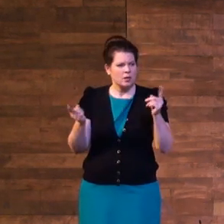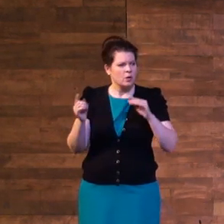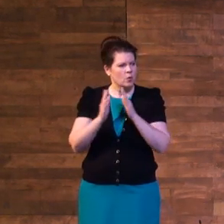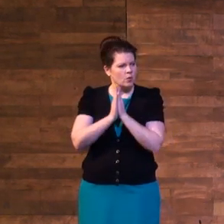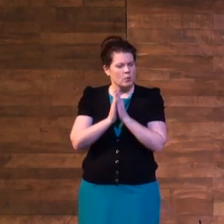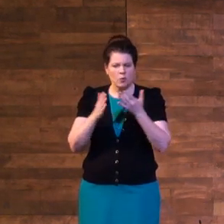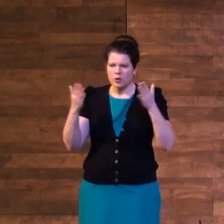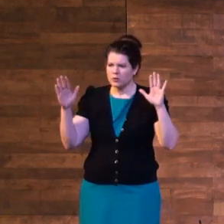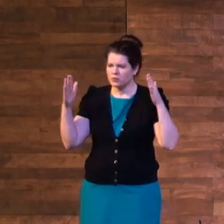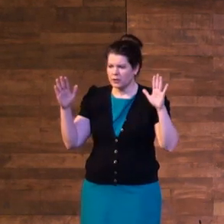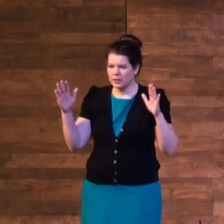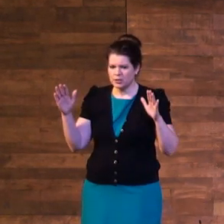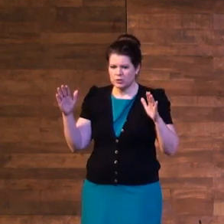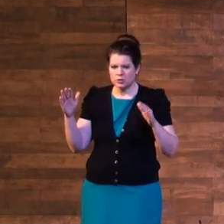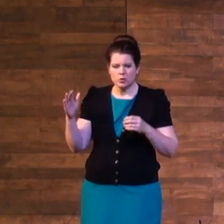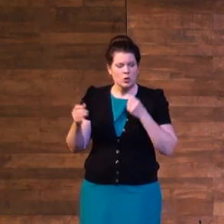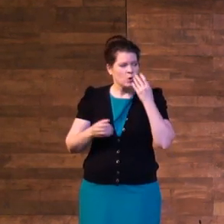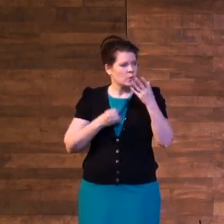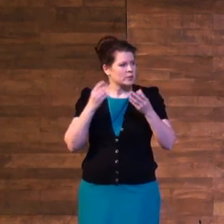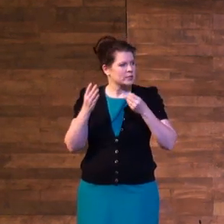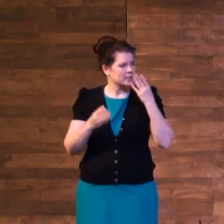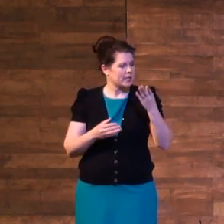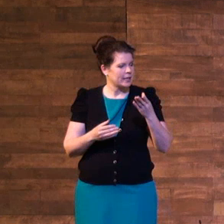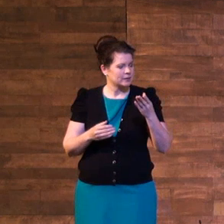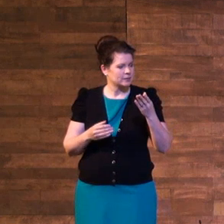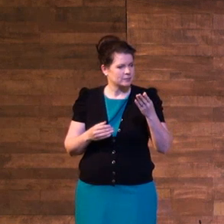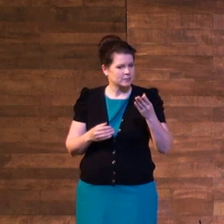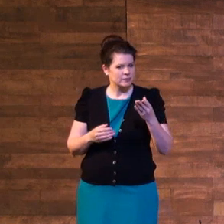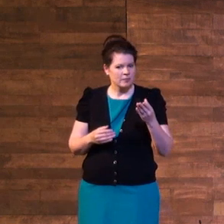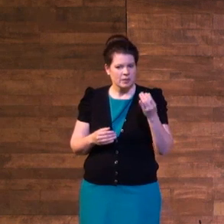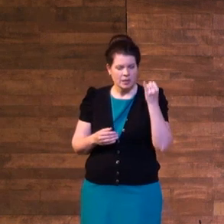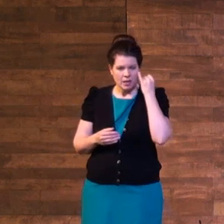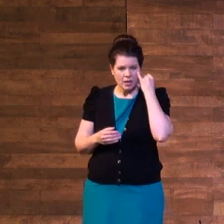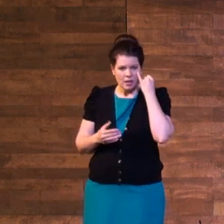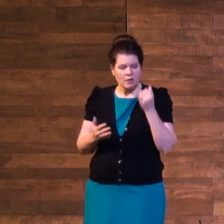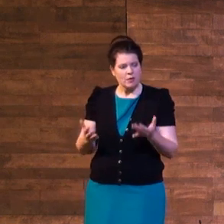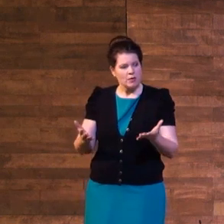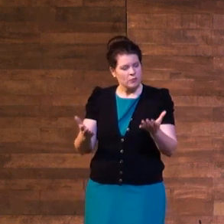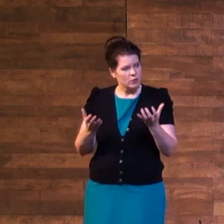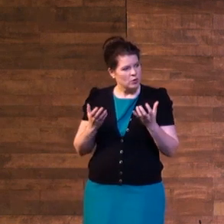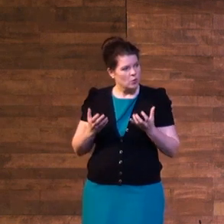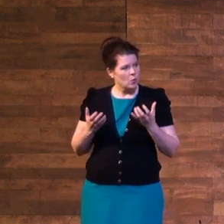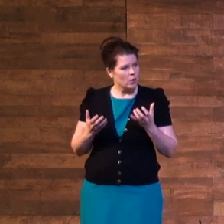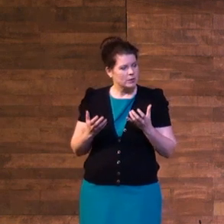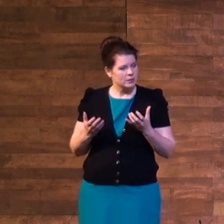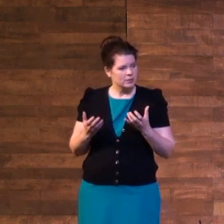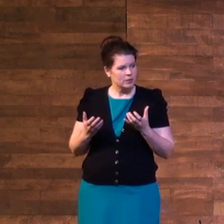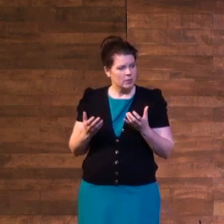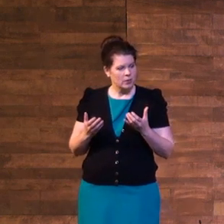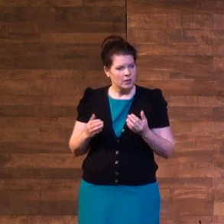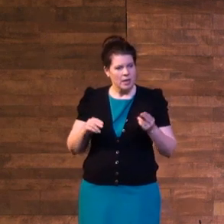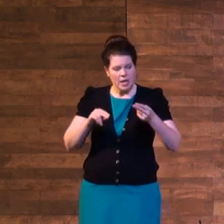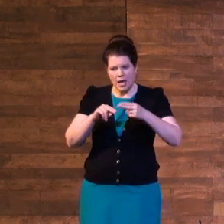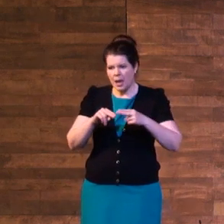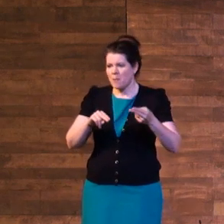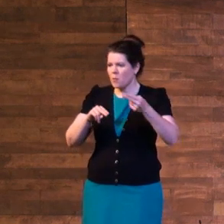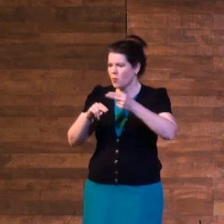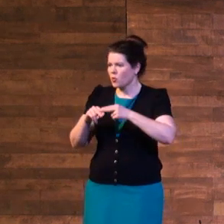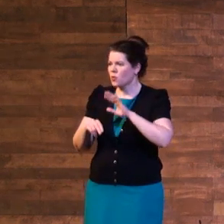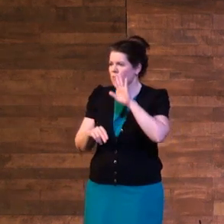and if you guys want to become all stars in your faith and show up in Hebrews